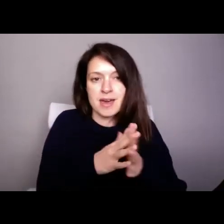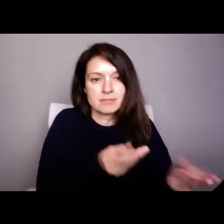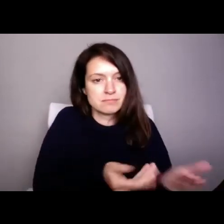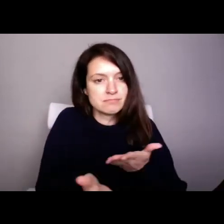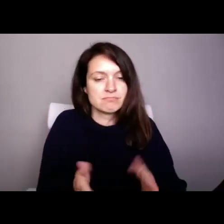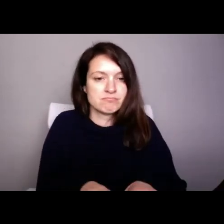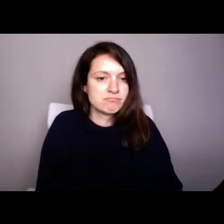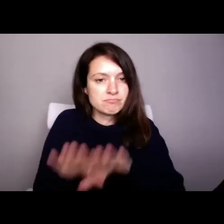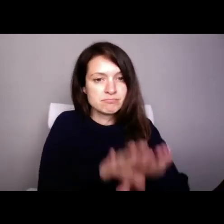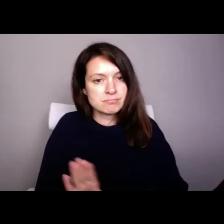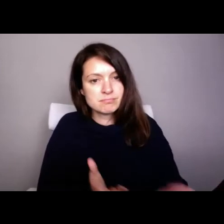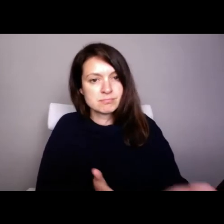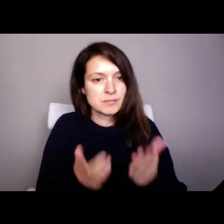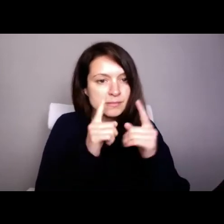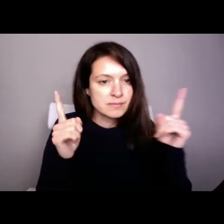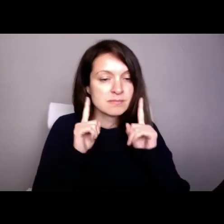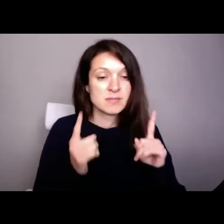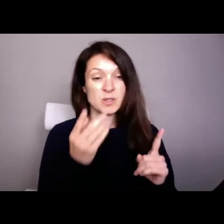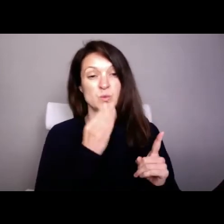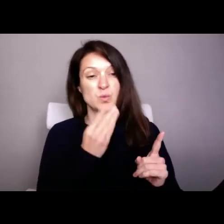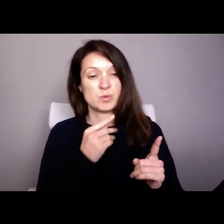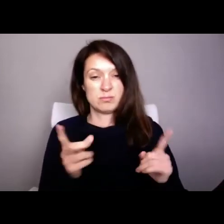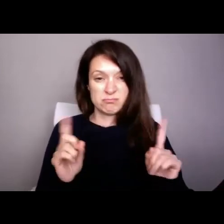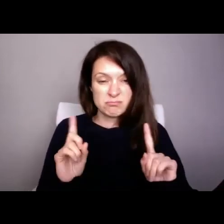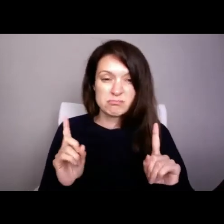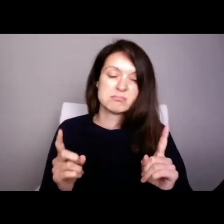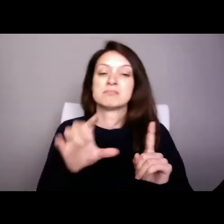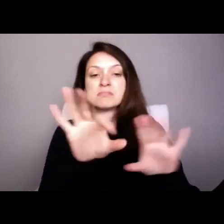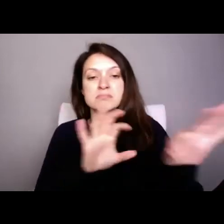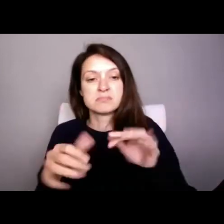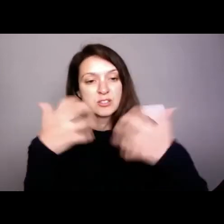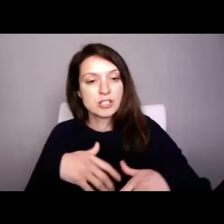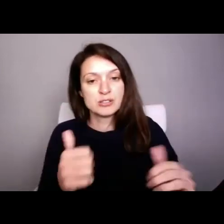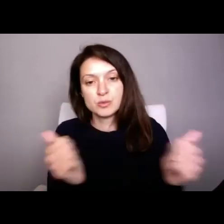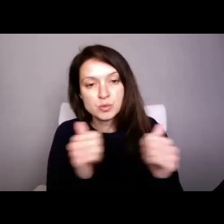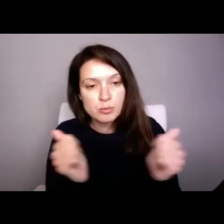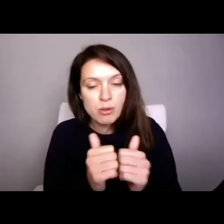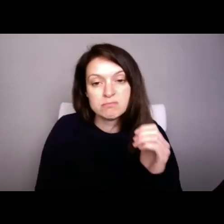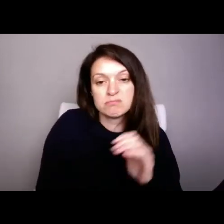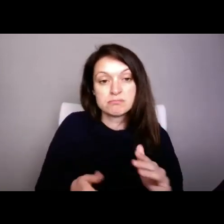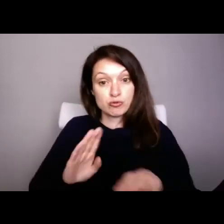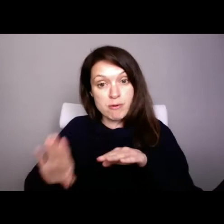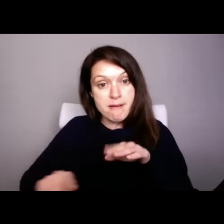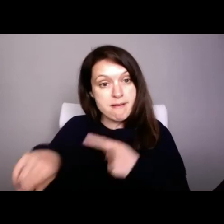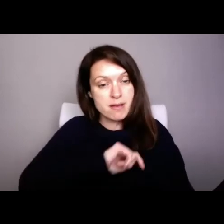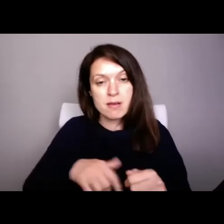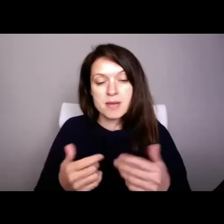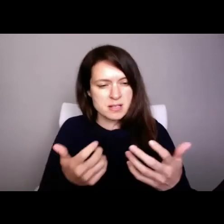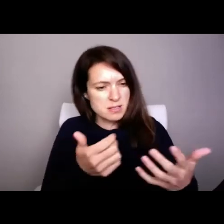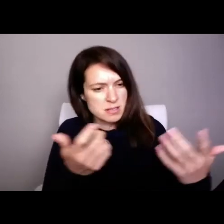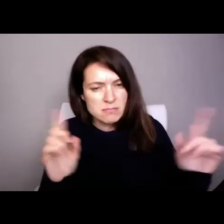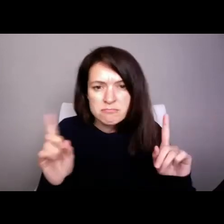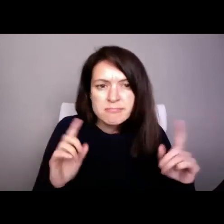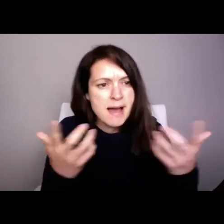across universities using suitable technologies, but also appropriate training so that actually those assistive technologies are